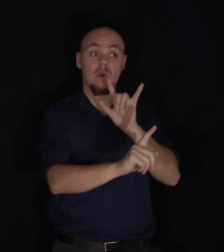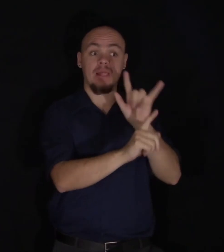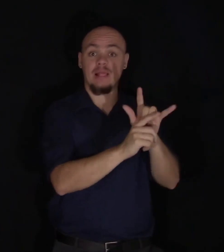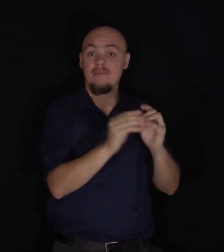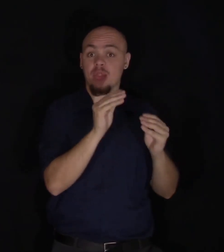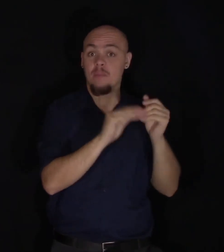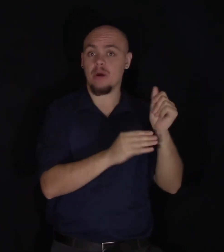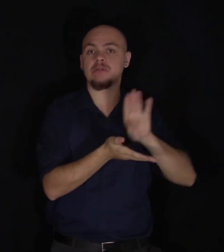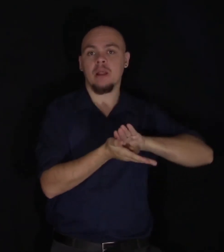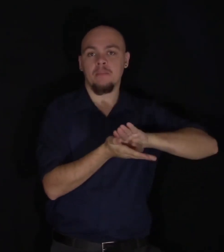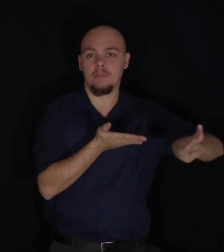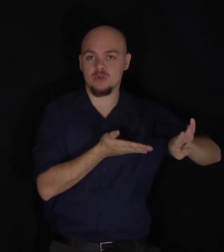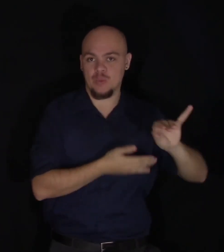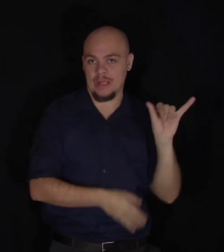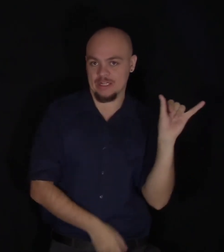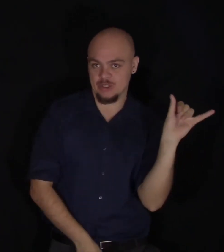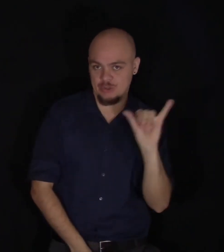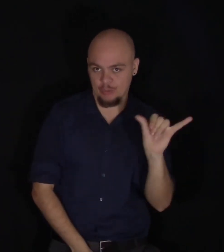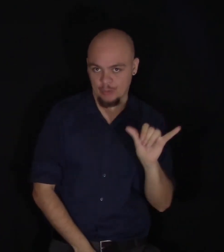most.